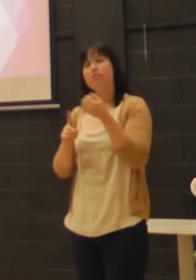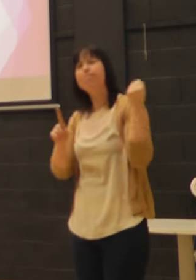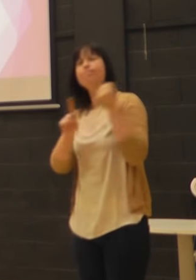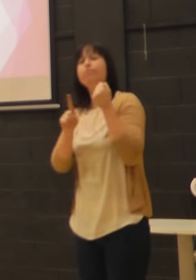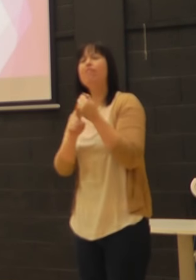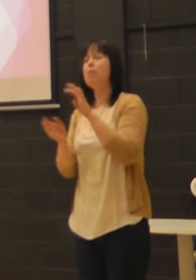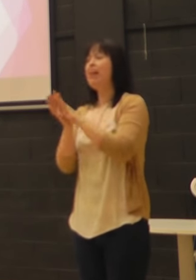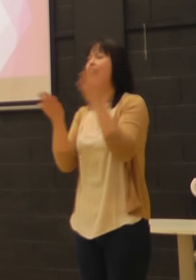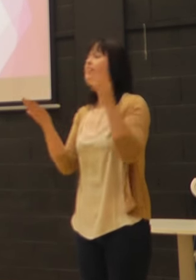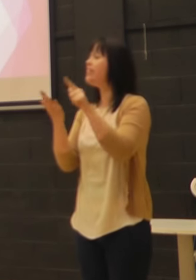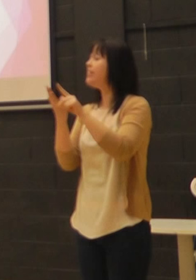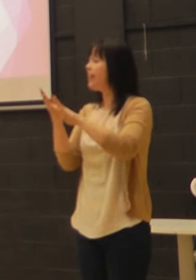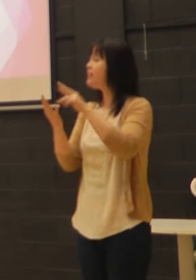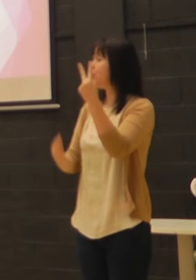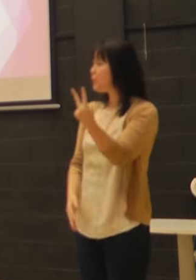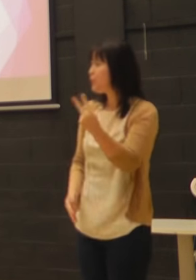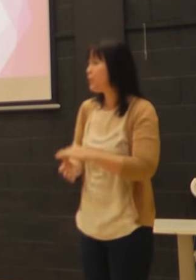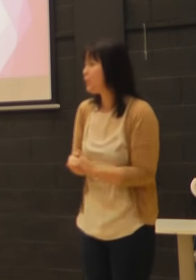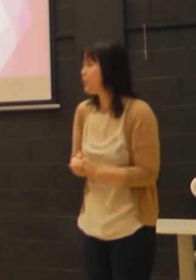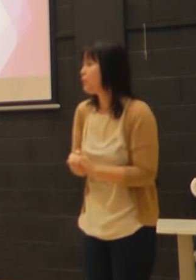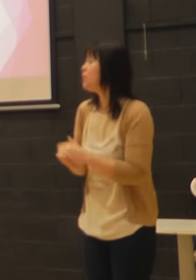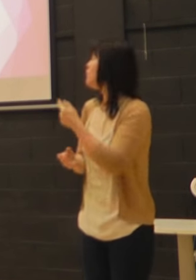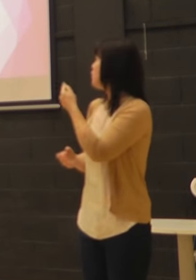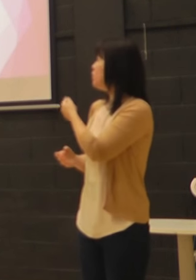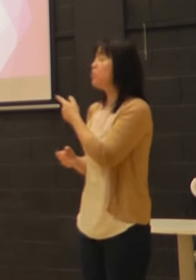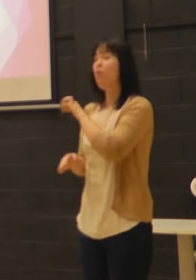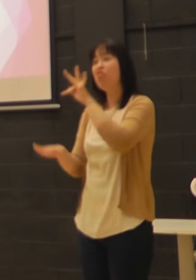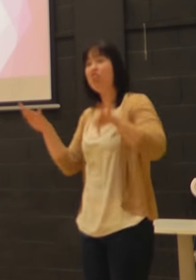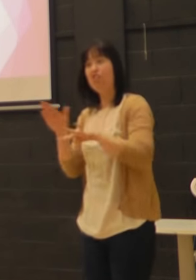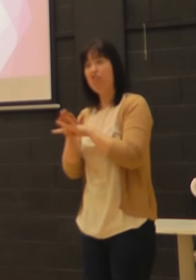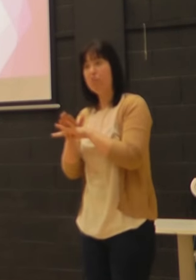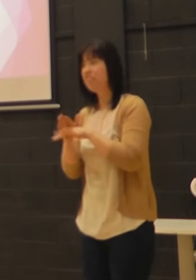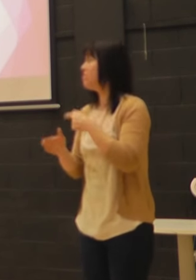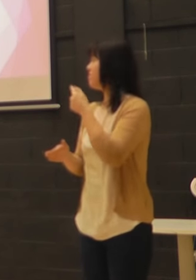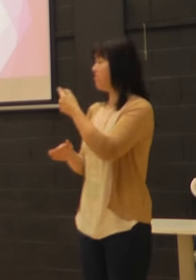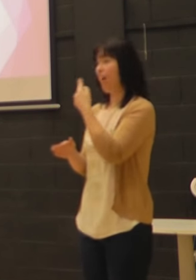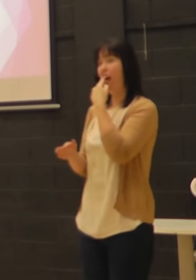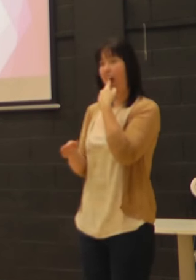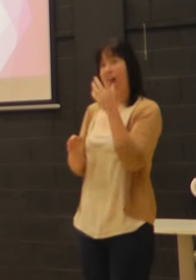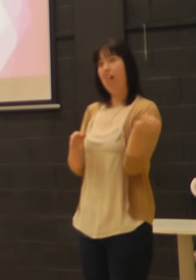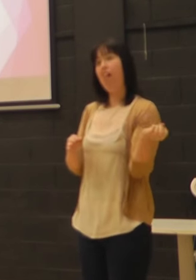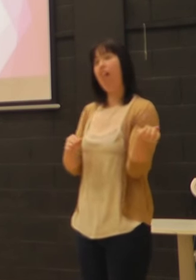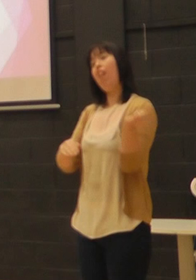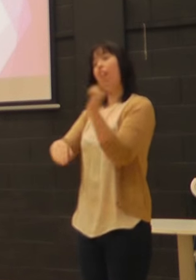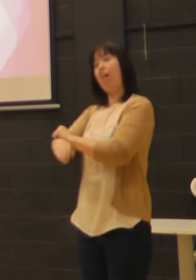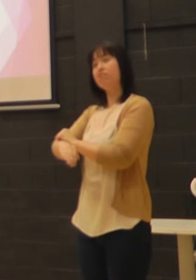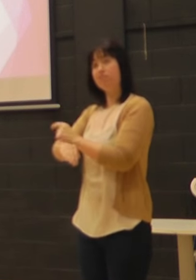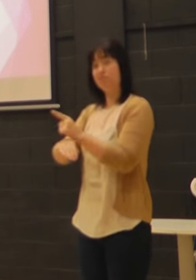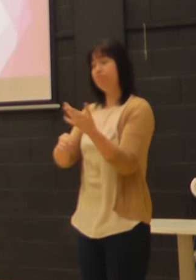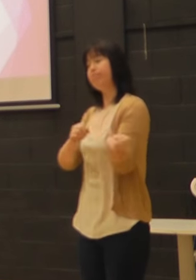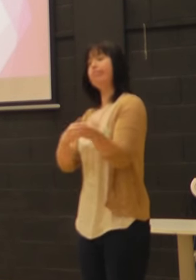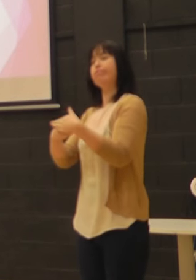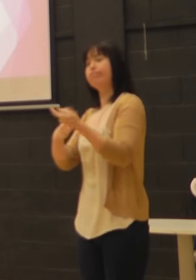happened in 1992 after the state locked up a 14-year-old child who'd been raped